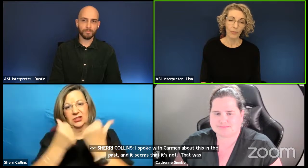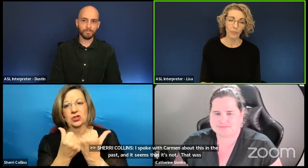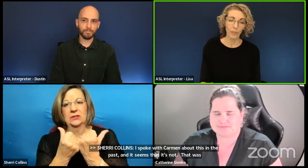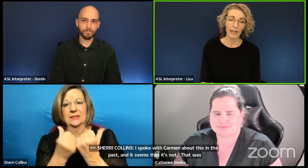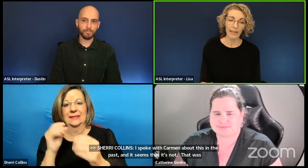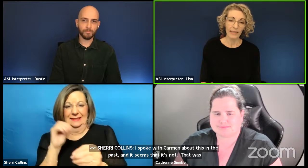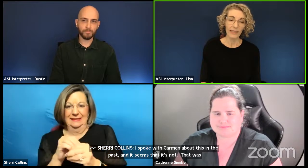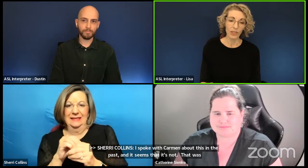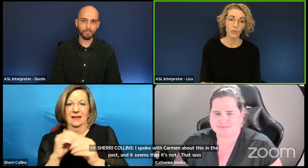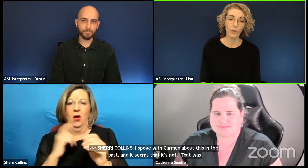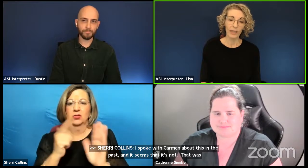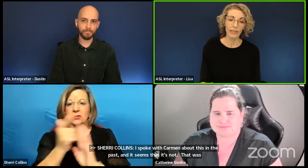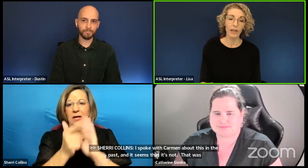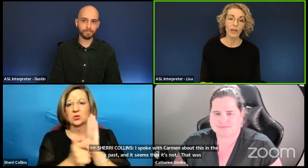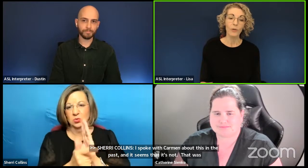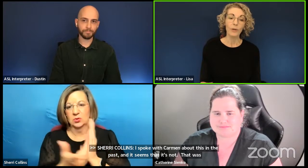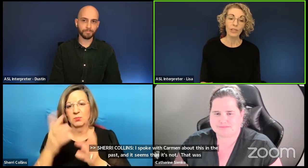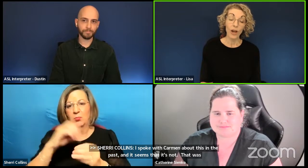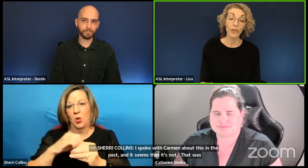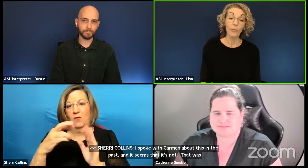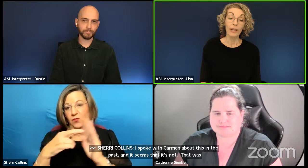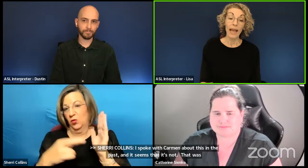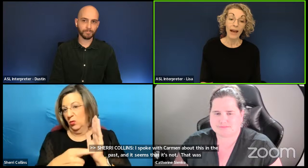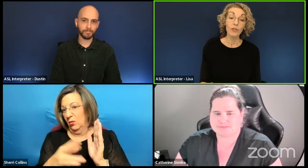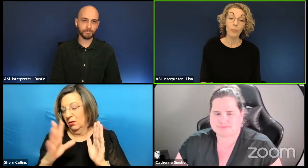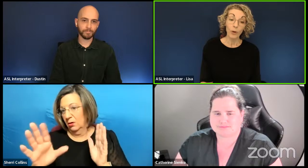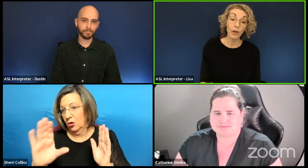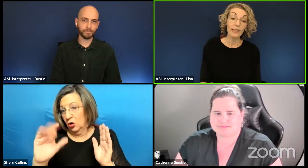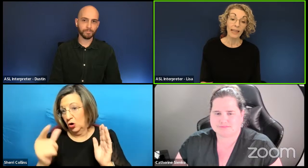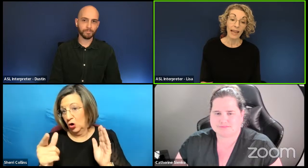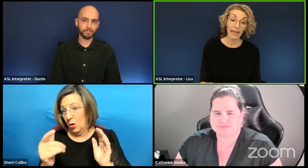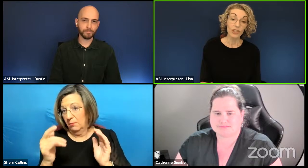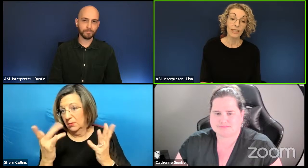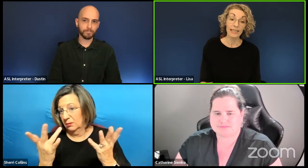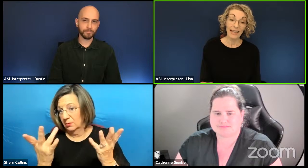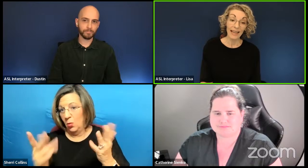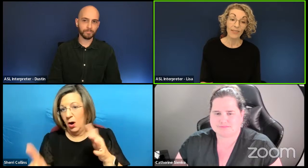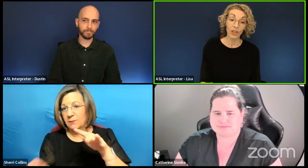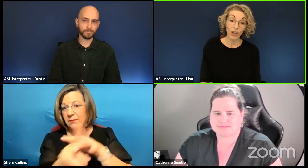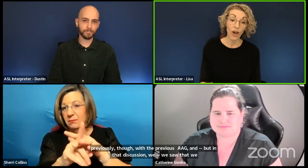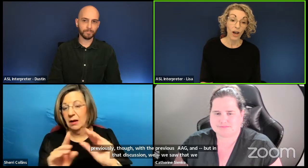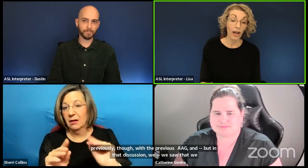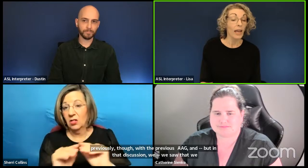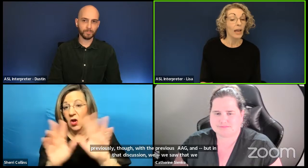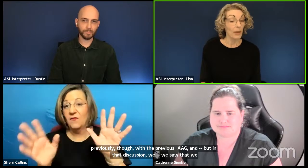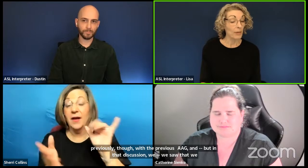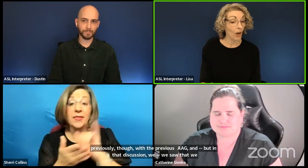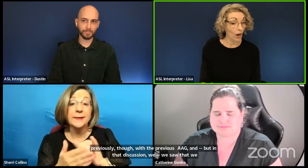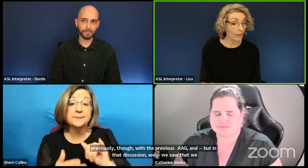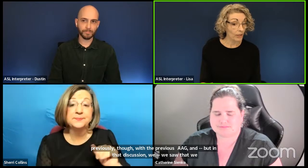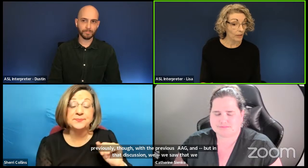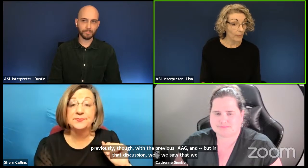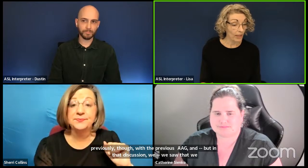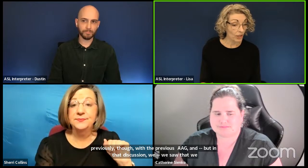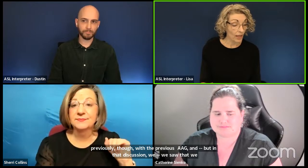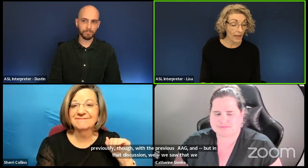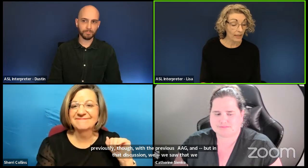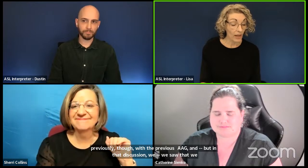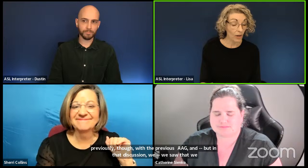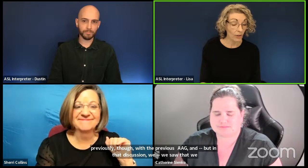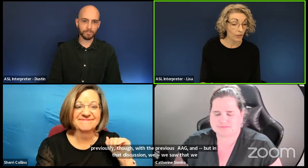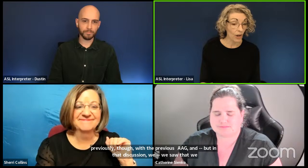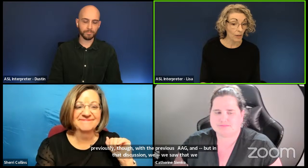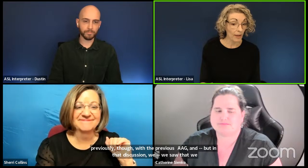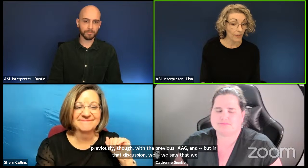but in that discussion, we saw that we'd have to put the agencies in the law. Maybe Carmen could mention on